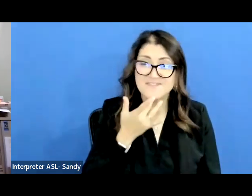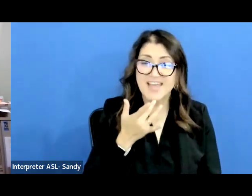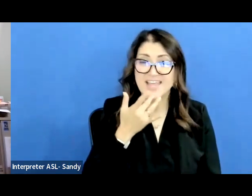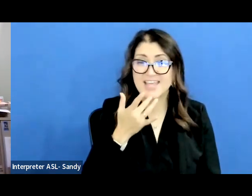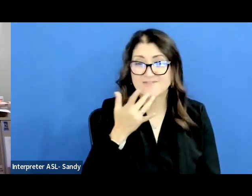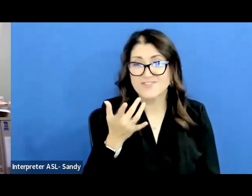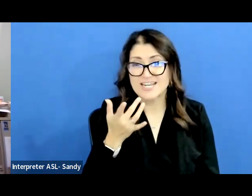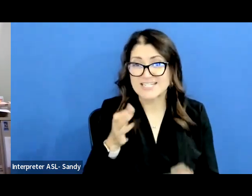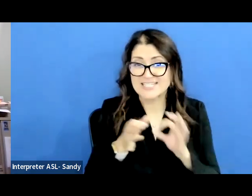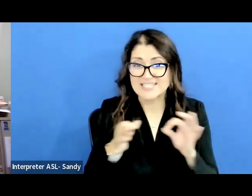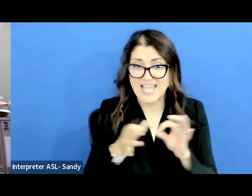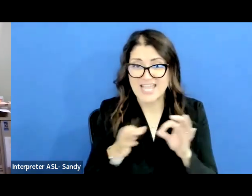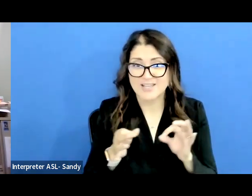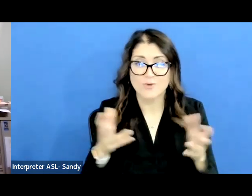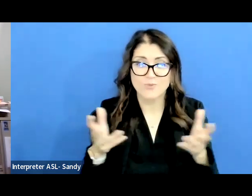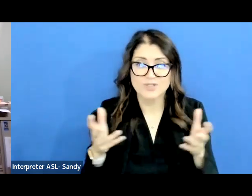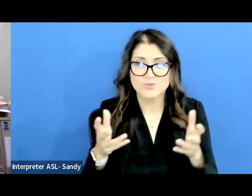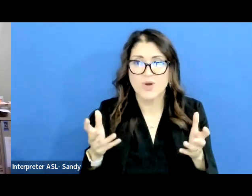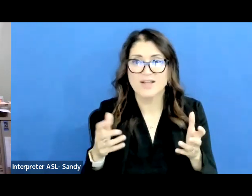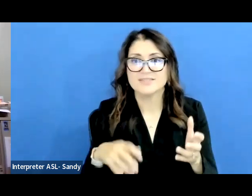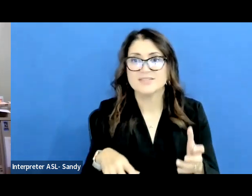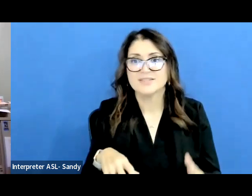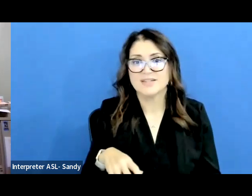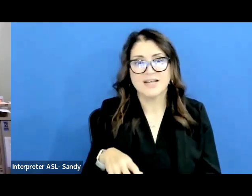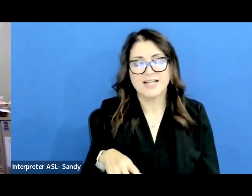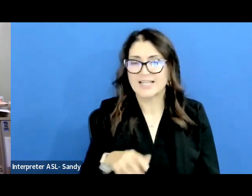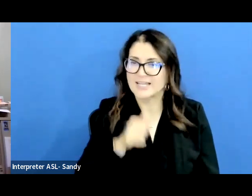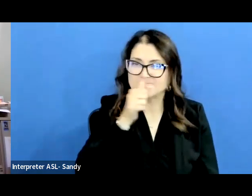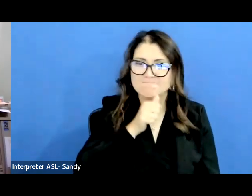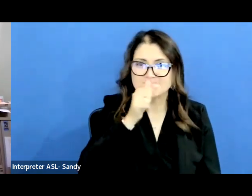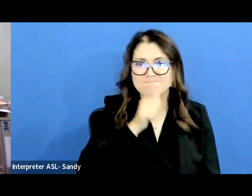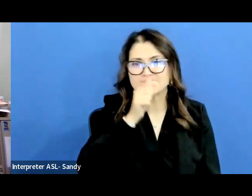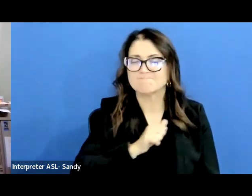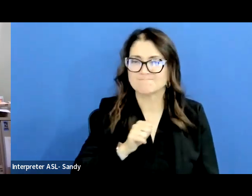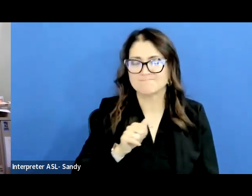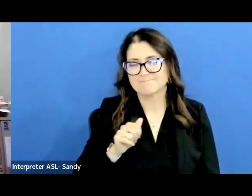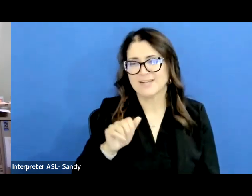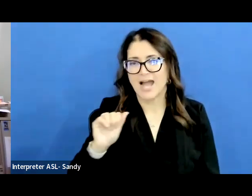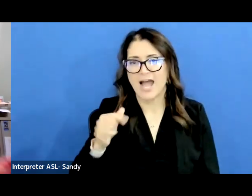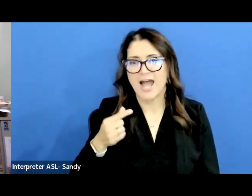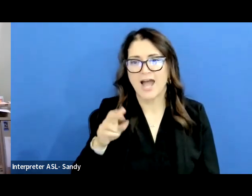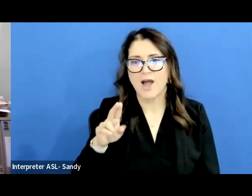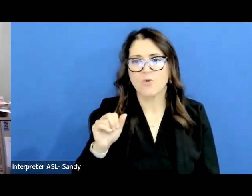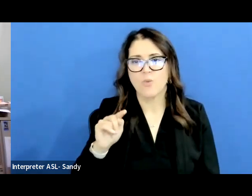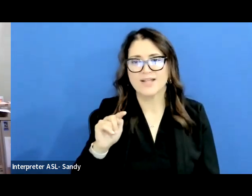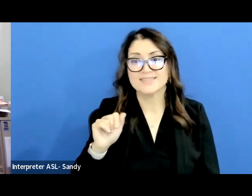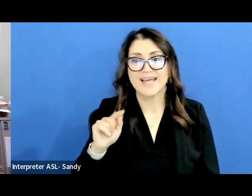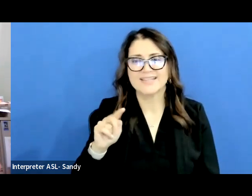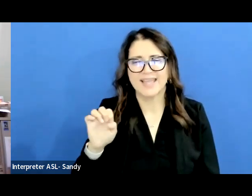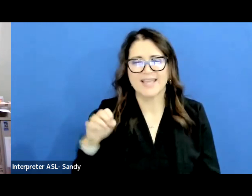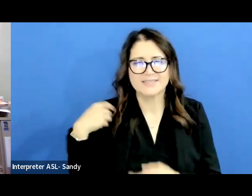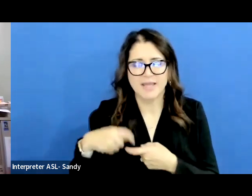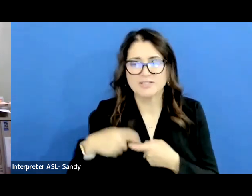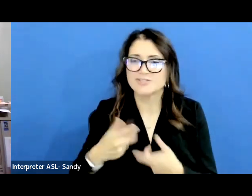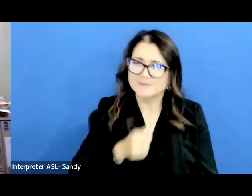"Aguántate," and it was just kind of like suck it up, deal with it. That idea connecting back to what we